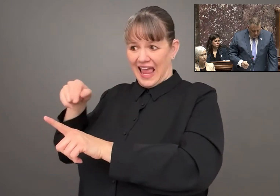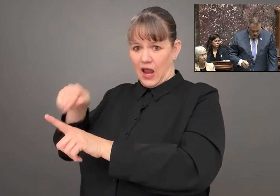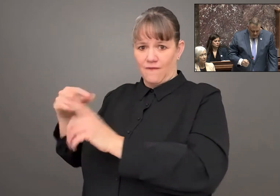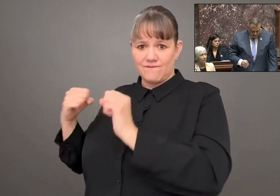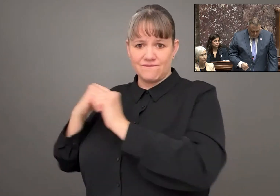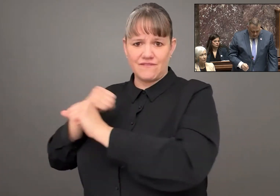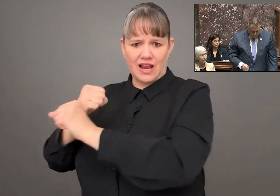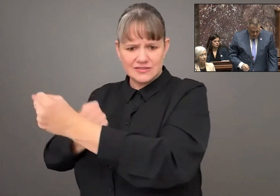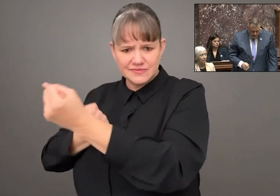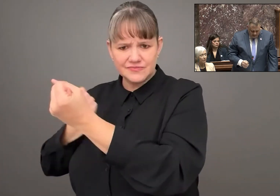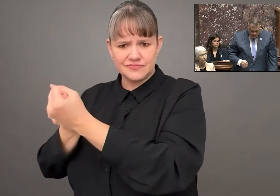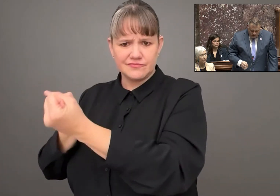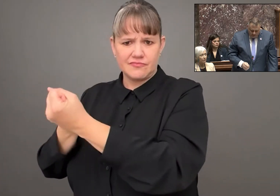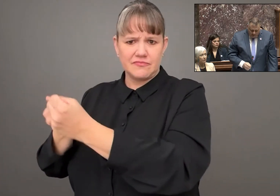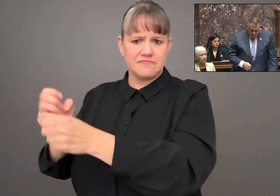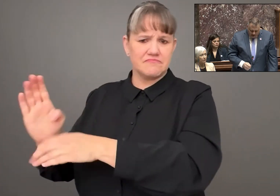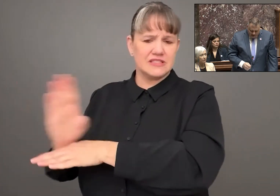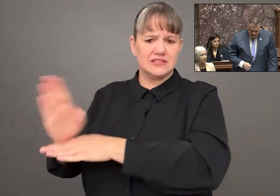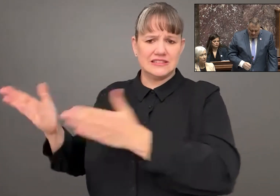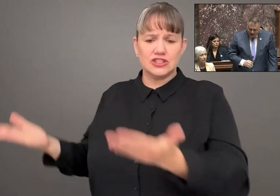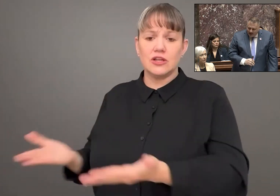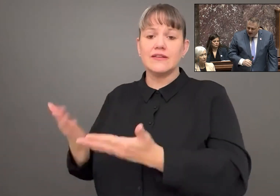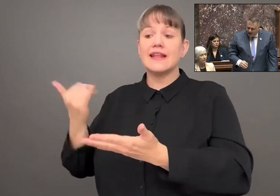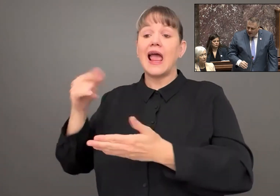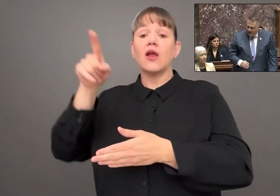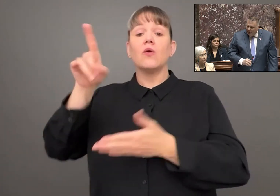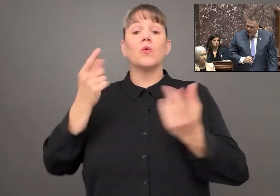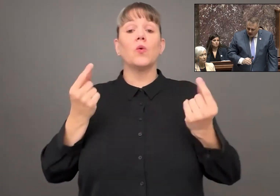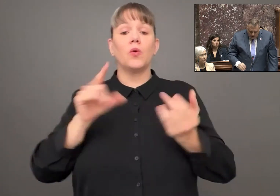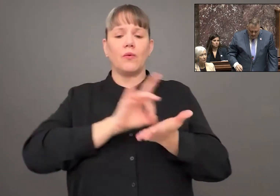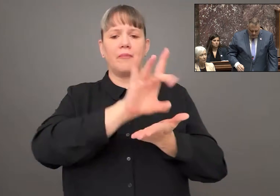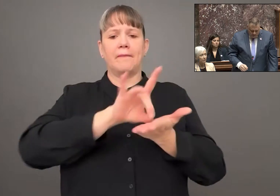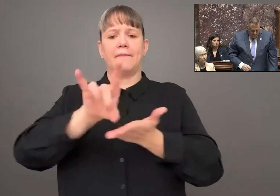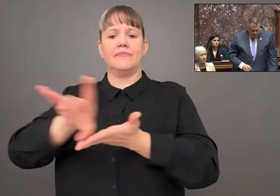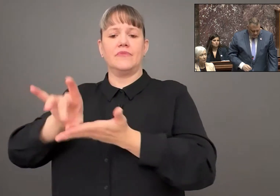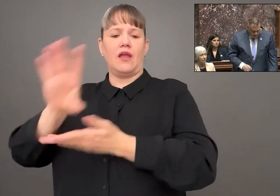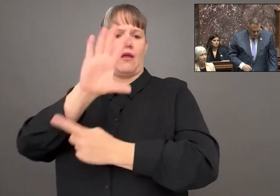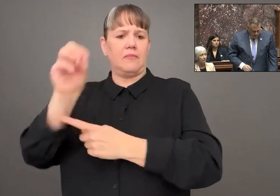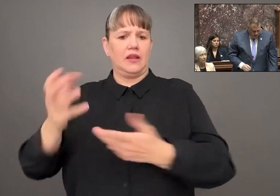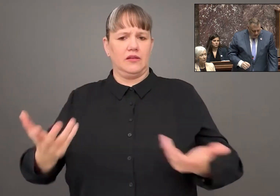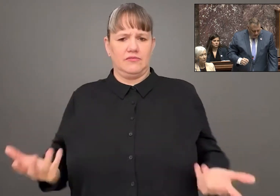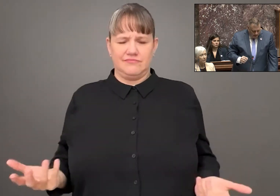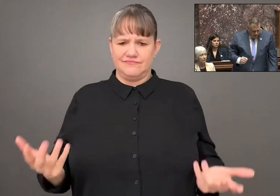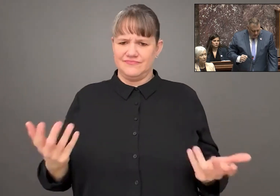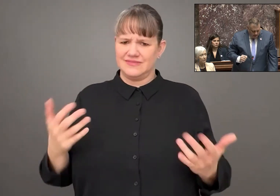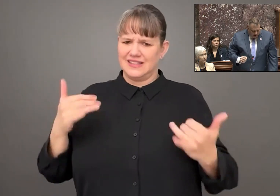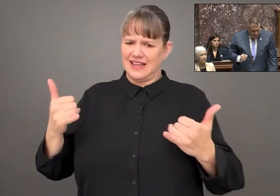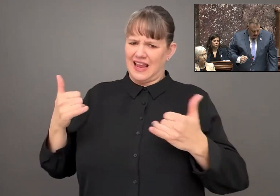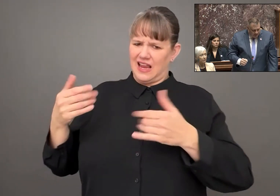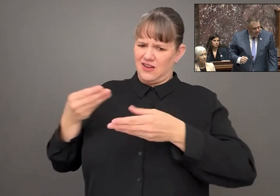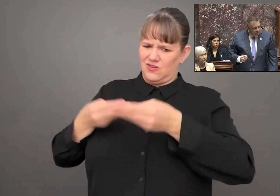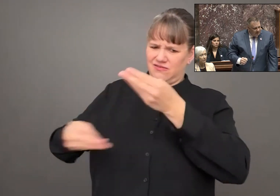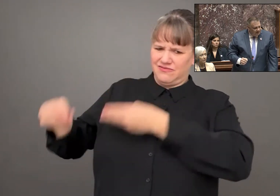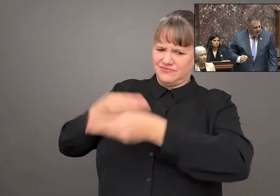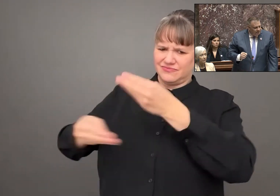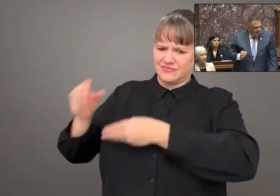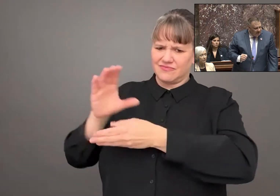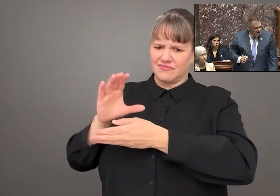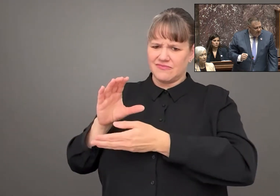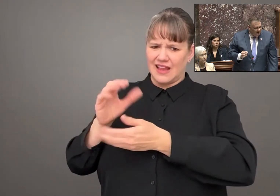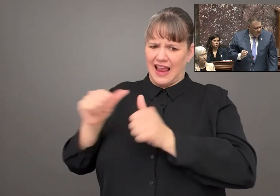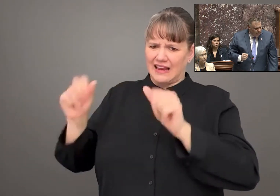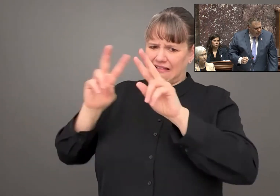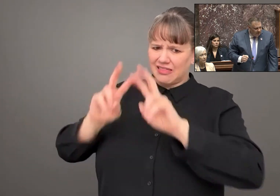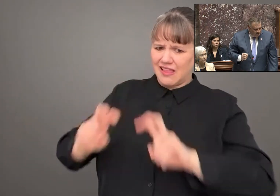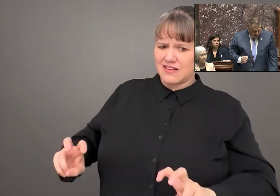value-added companies as well. Has the Minister of Finance done any analysis at all on how uncompetitive BC's